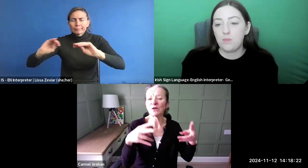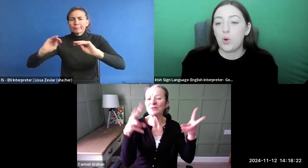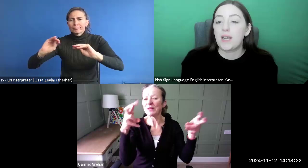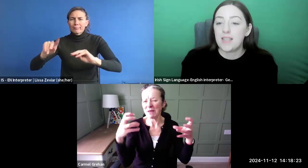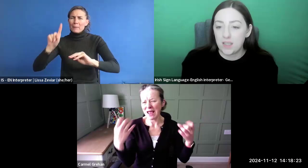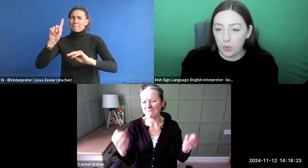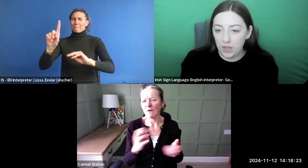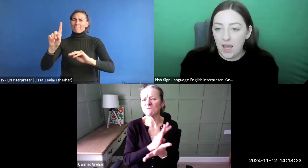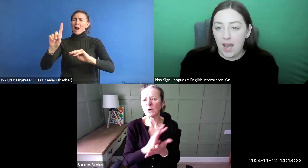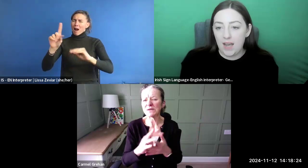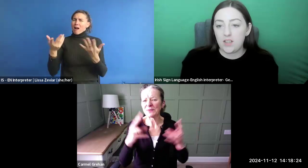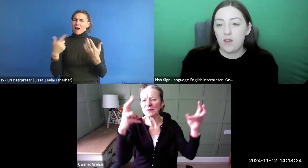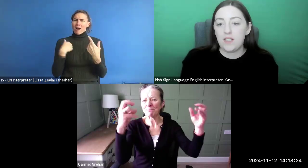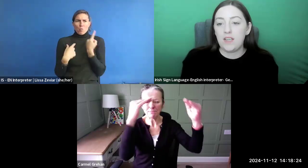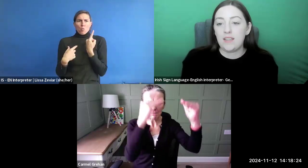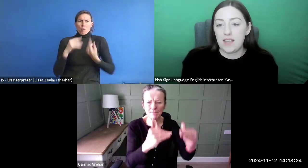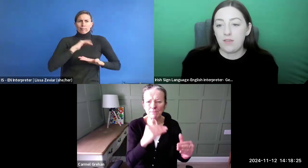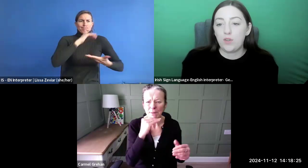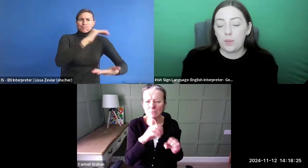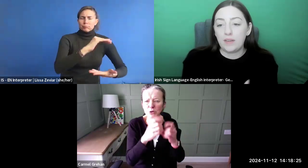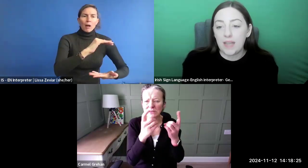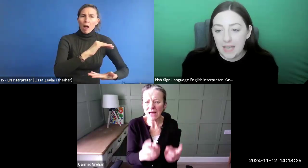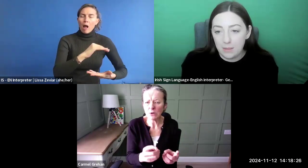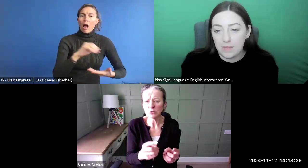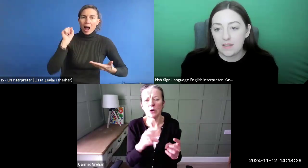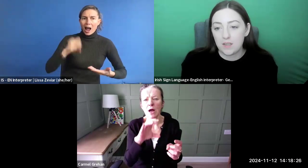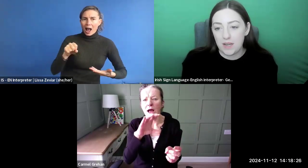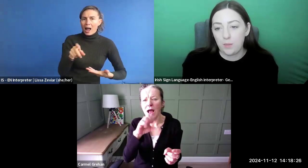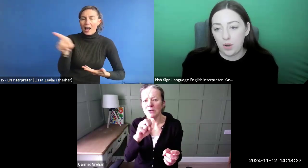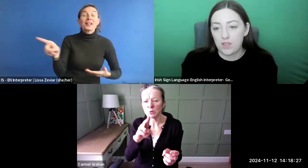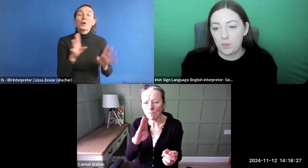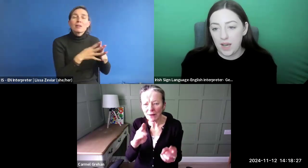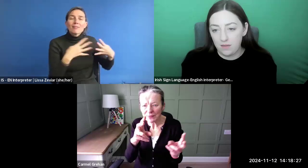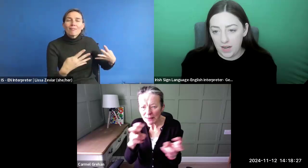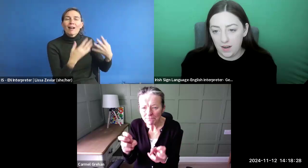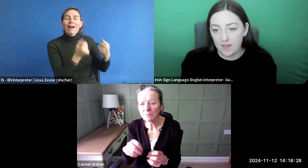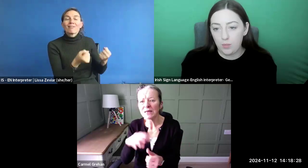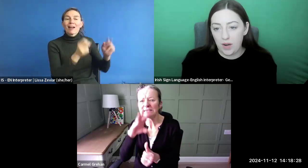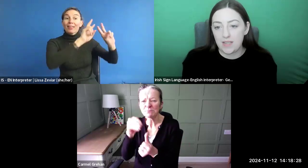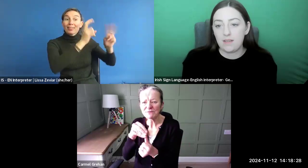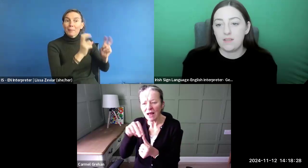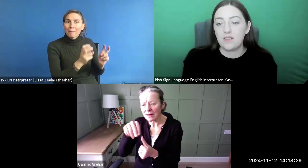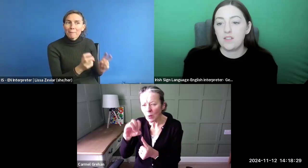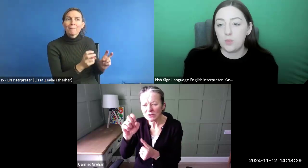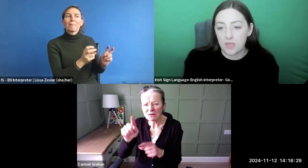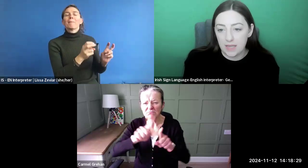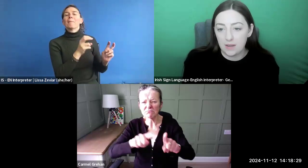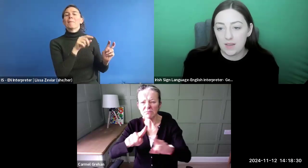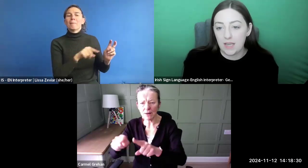to access it more accessible. And obviously in the CEF4 we talk about the themes and the thematic approach that we have there, and the breakdowns